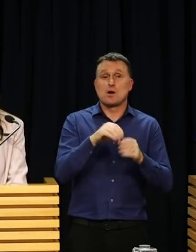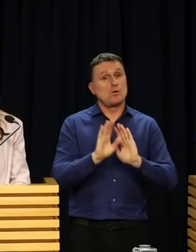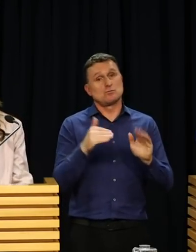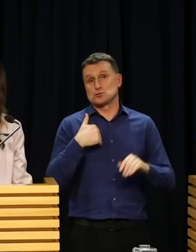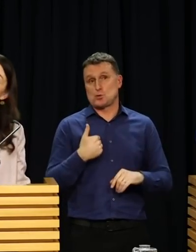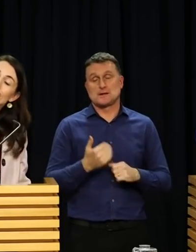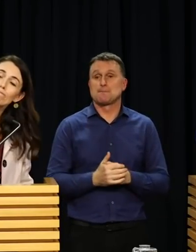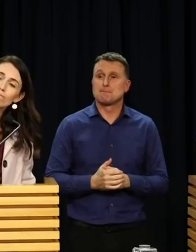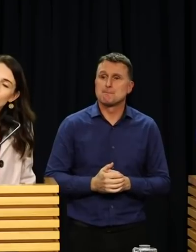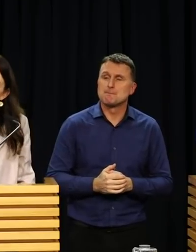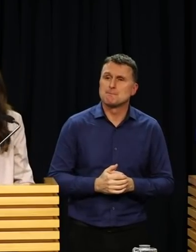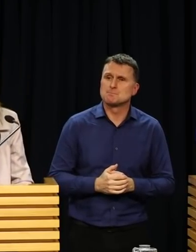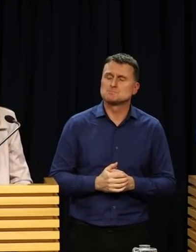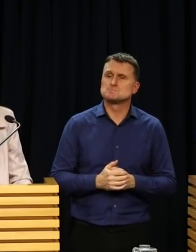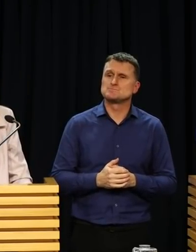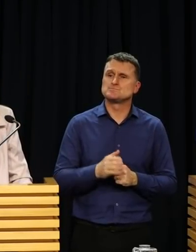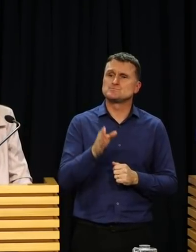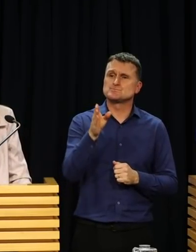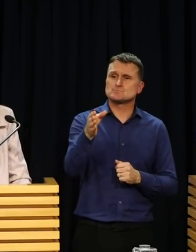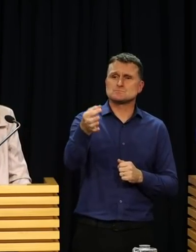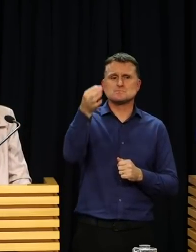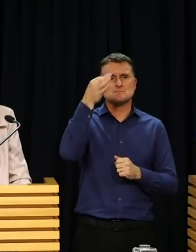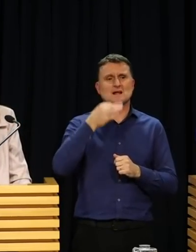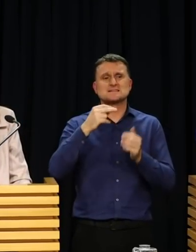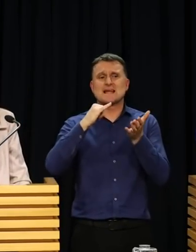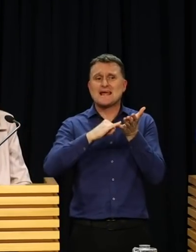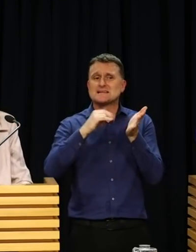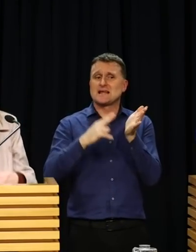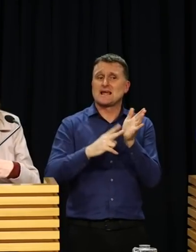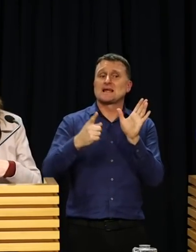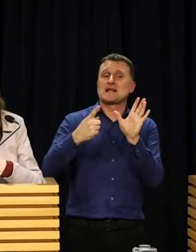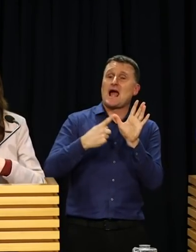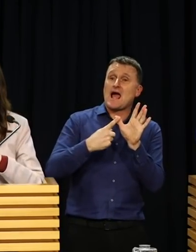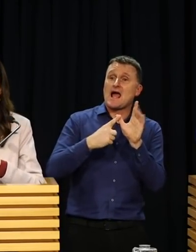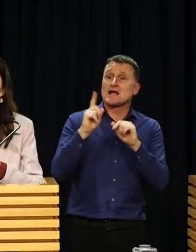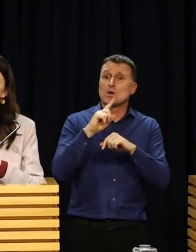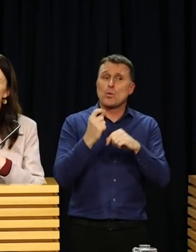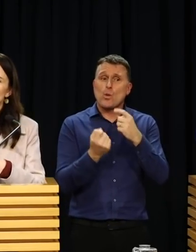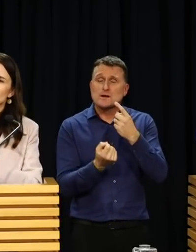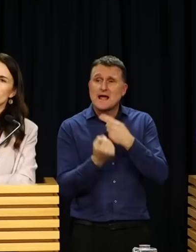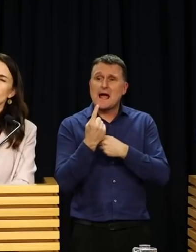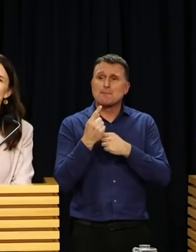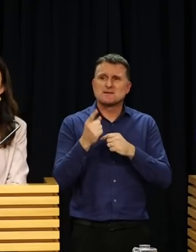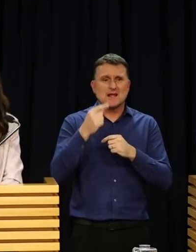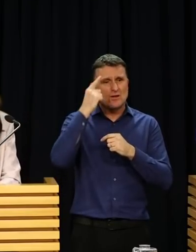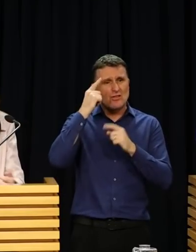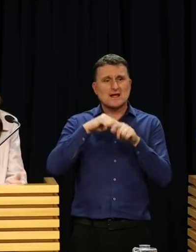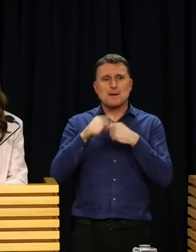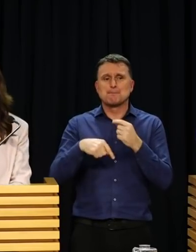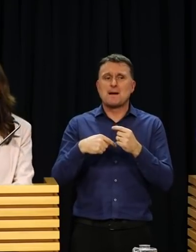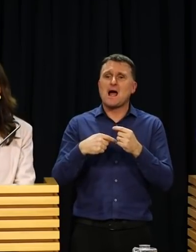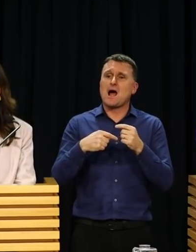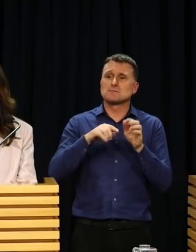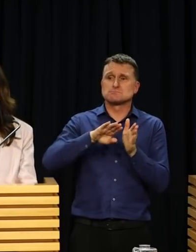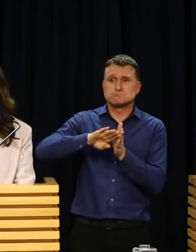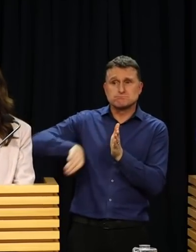told. What do you want to see happen with SNAs, especially given the recent hikoi and the calls to just do away with them together? Well, and